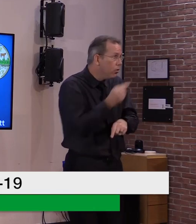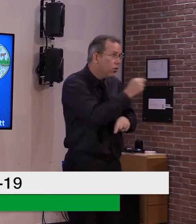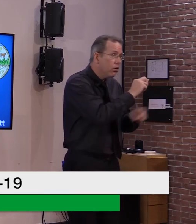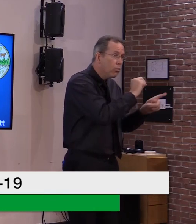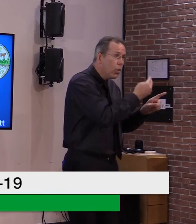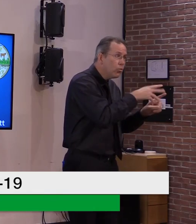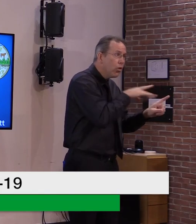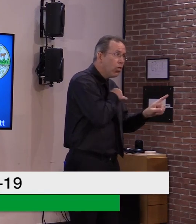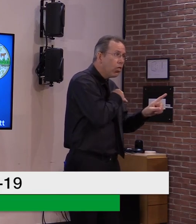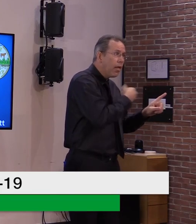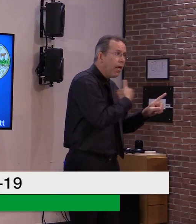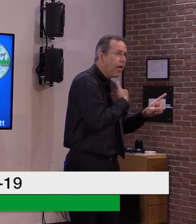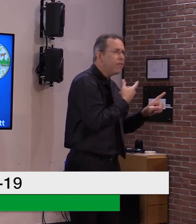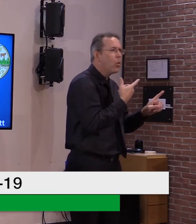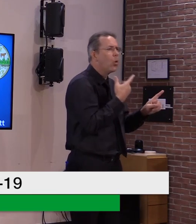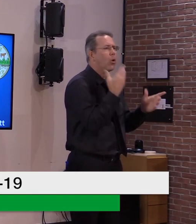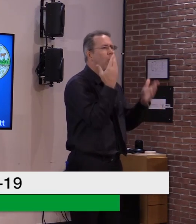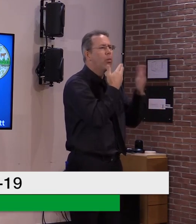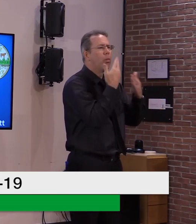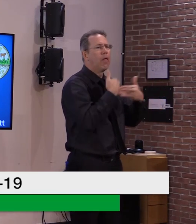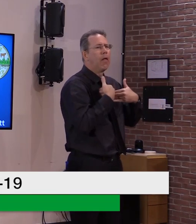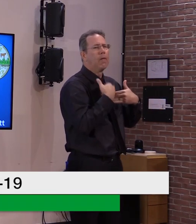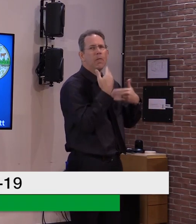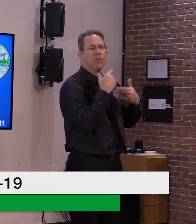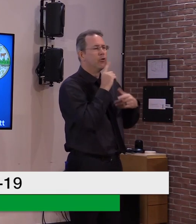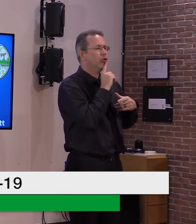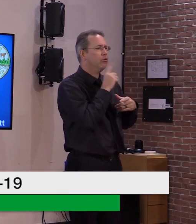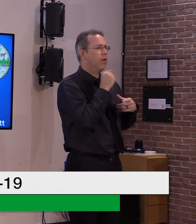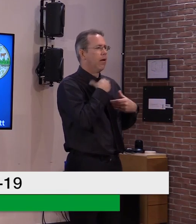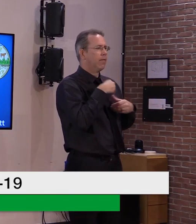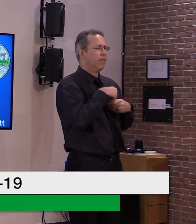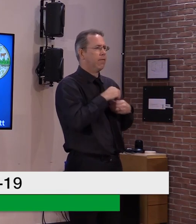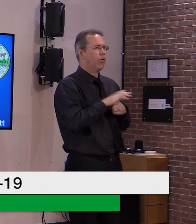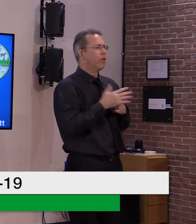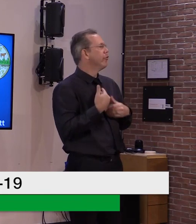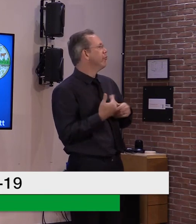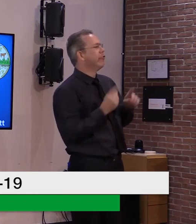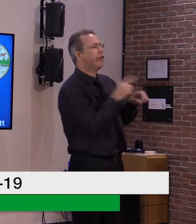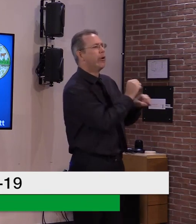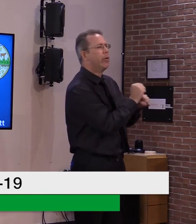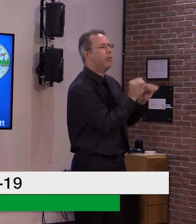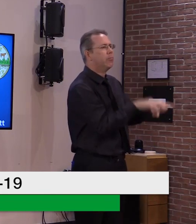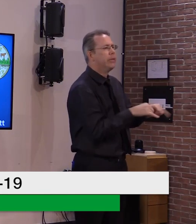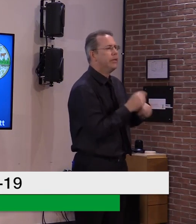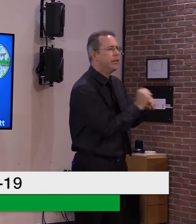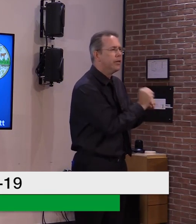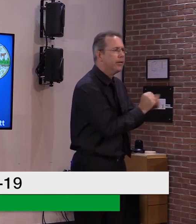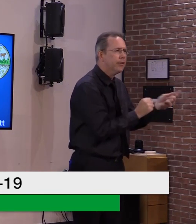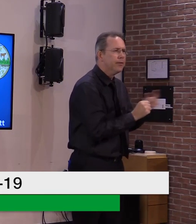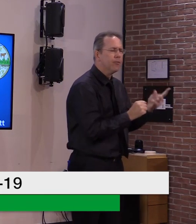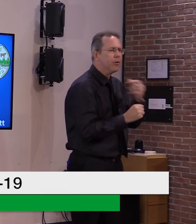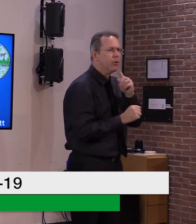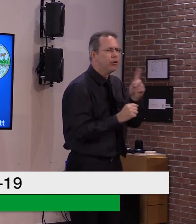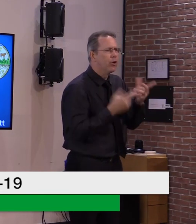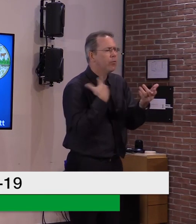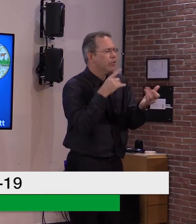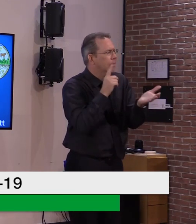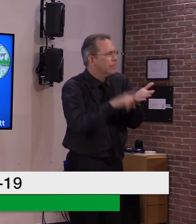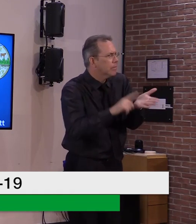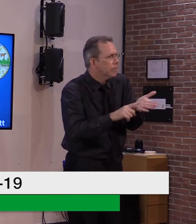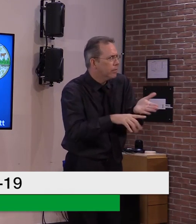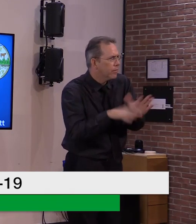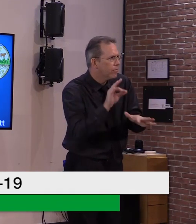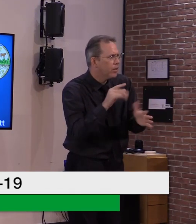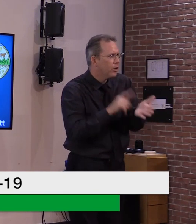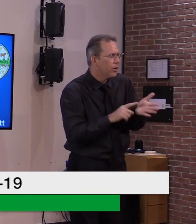regard to masking and with regard to physical distancing because it really is you know a package everybody has to